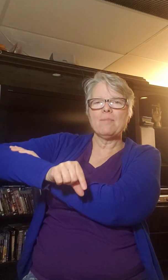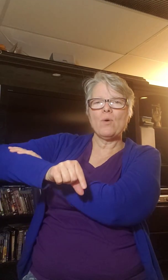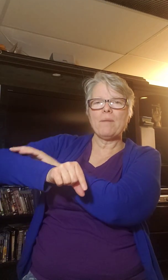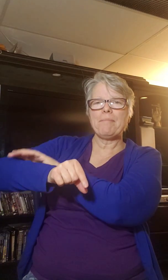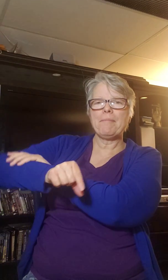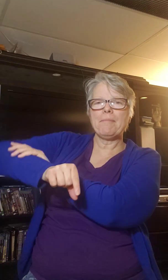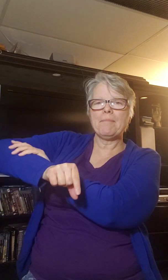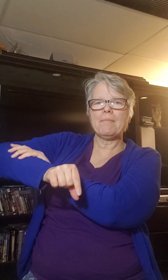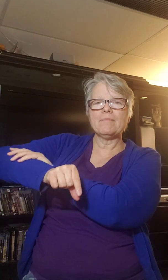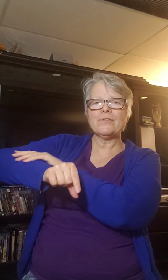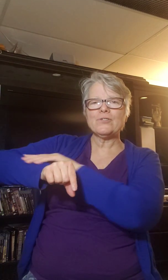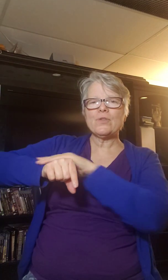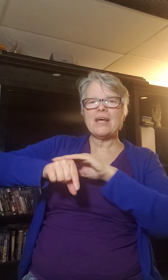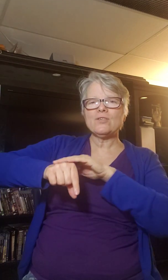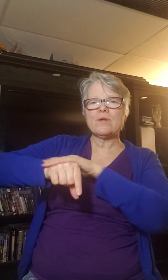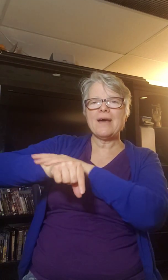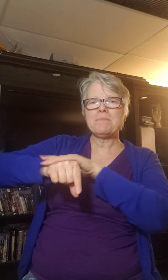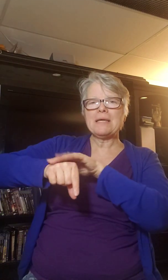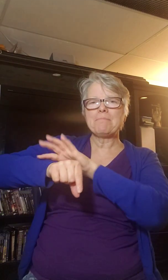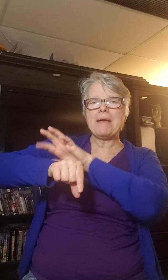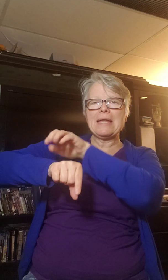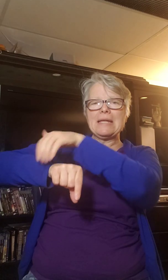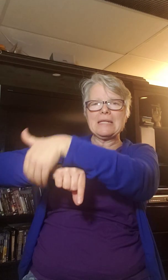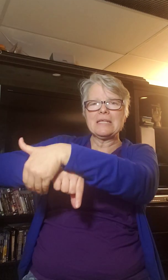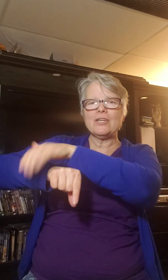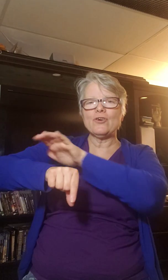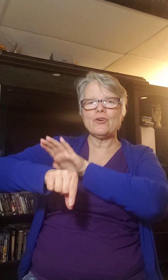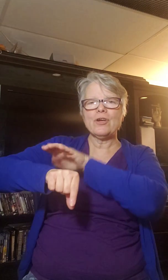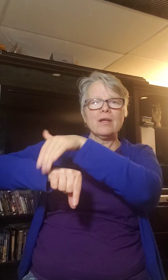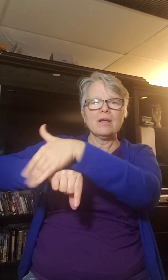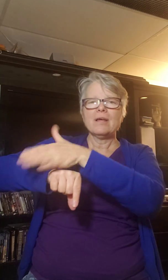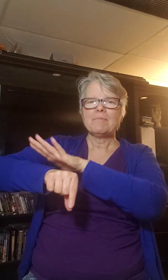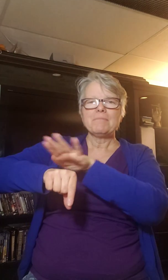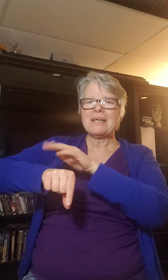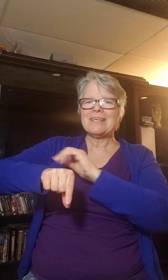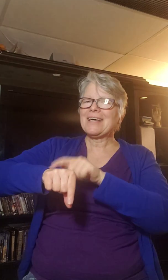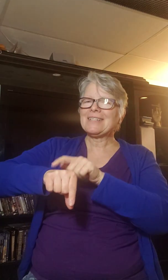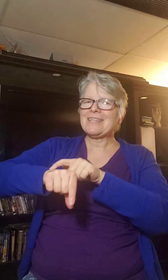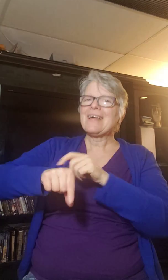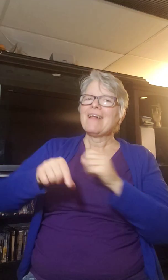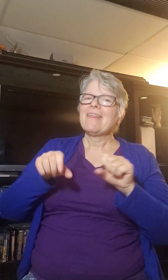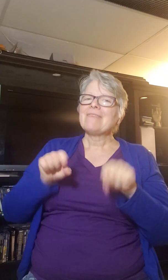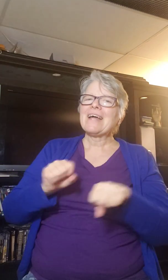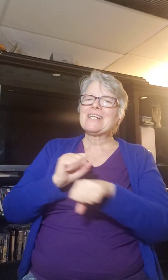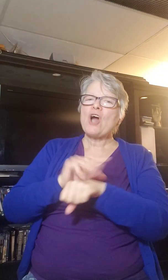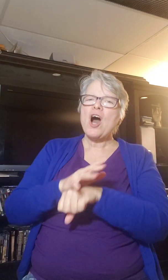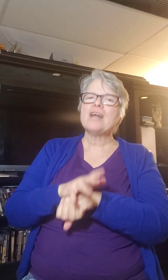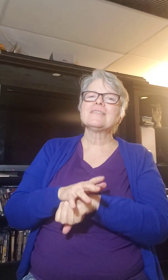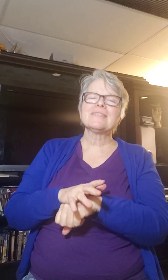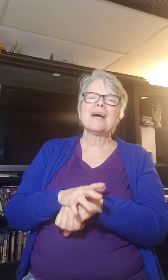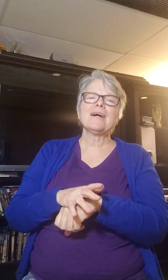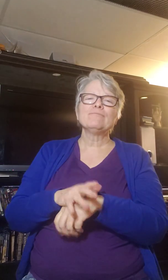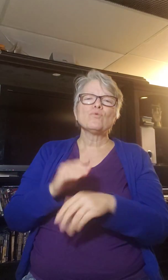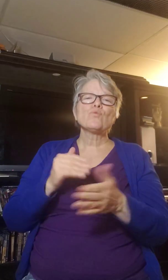up so that I don't have a big bend here, because that can cause